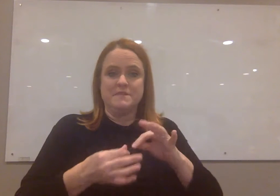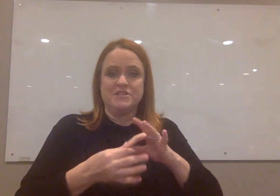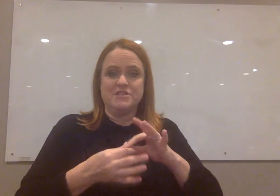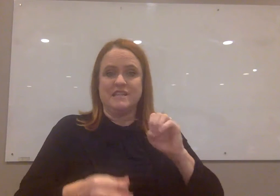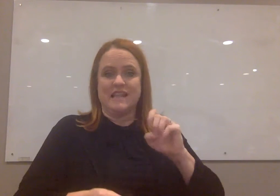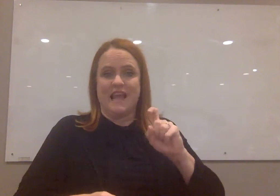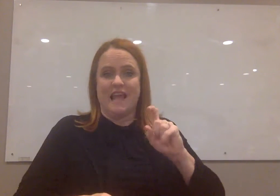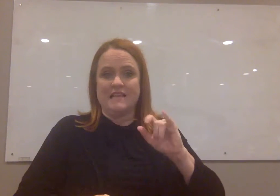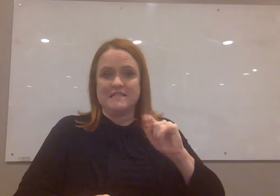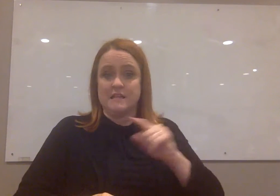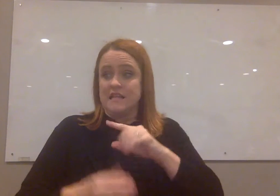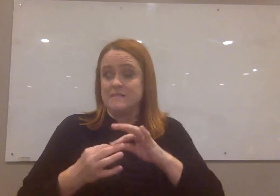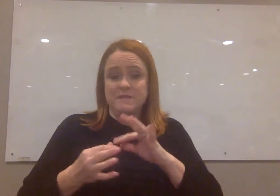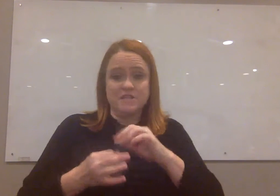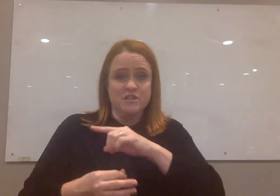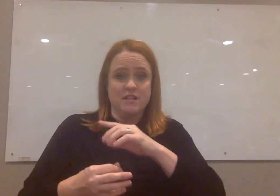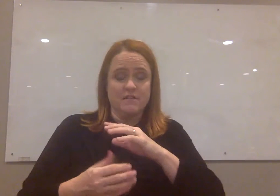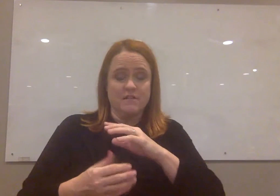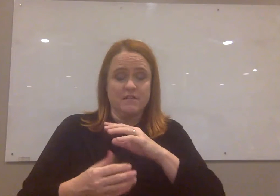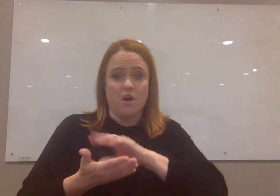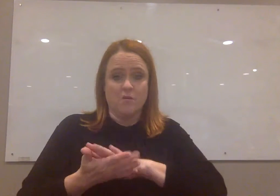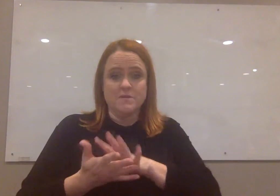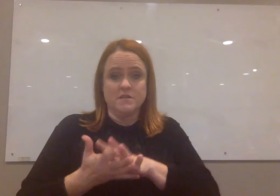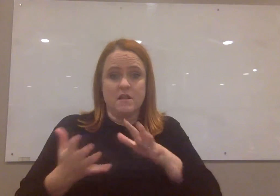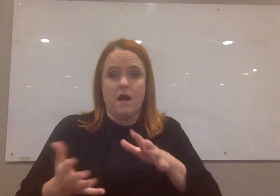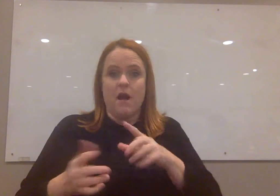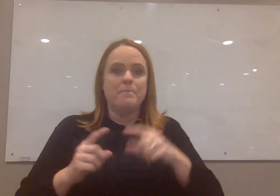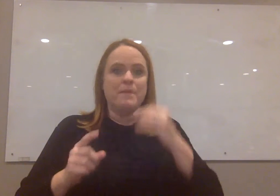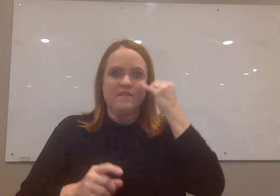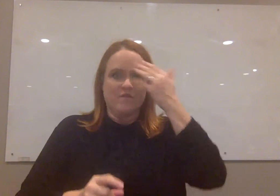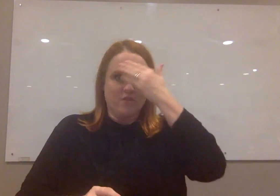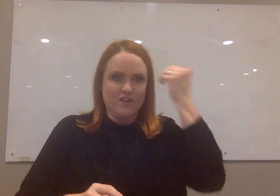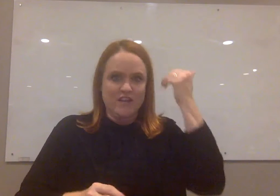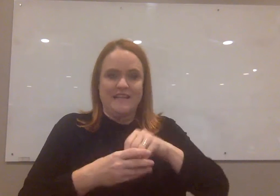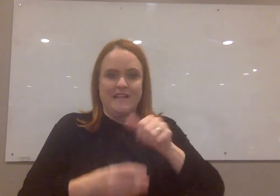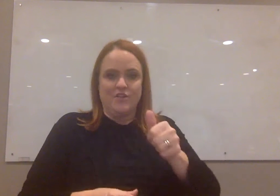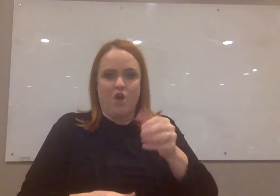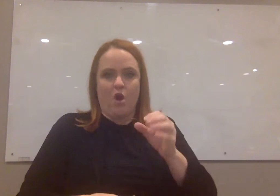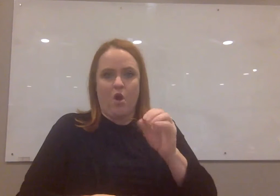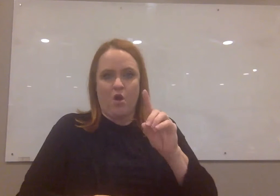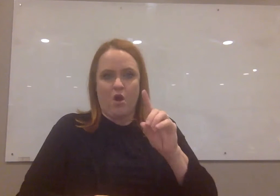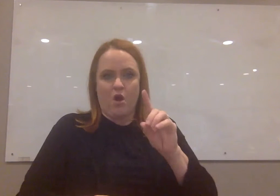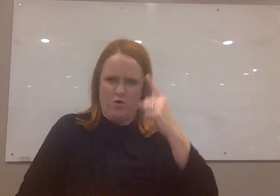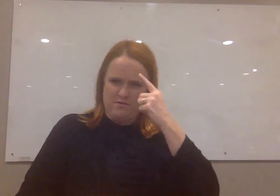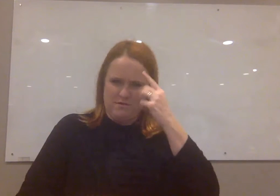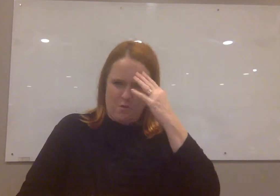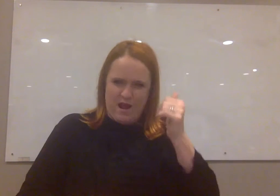code, you're totally going to forget that it's important. And you'll wonder why your terminate callback is not being called.